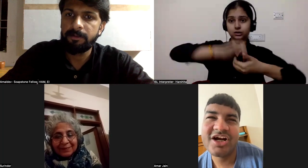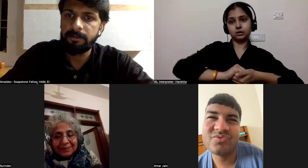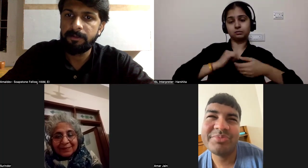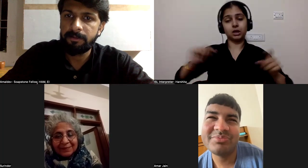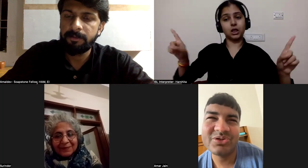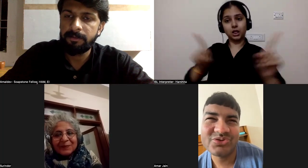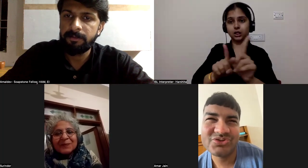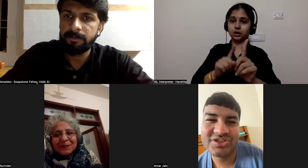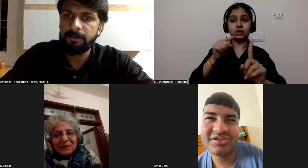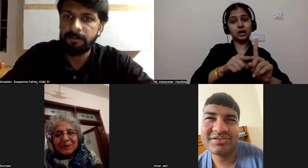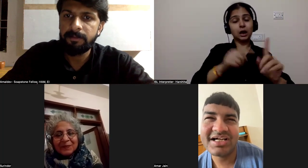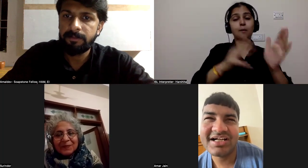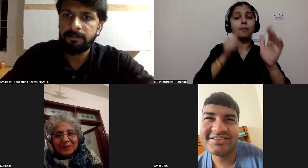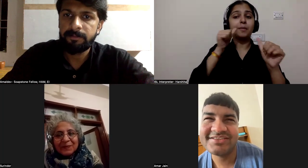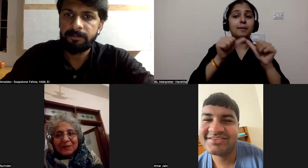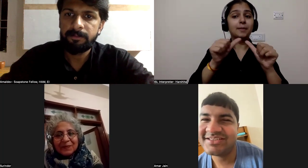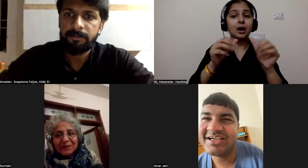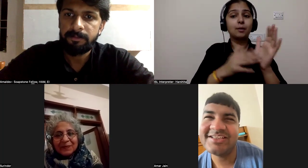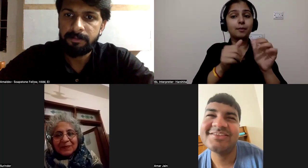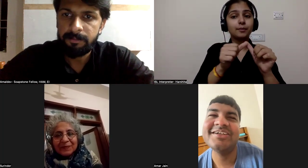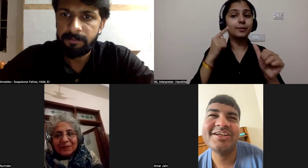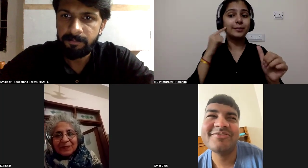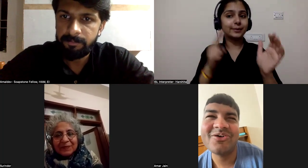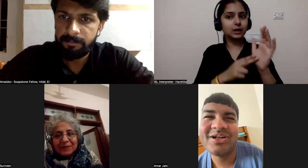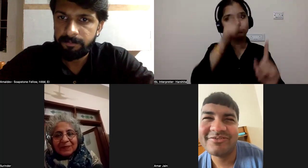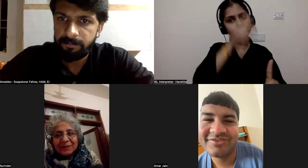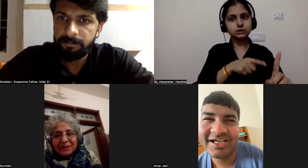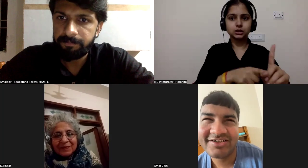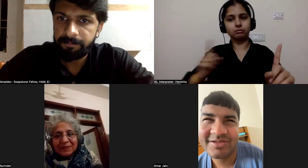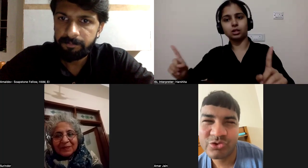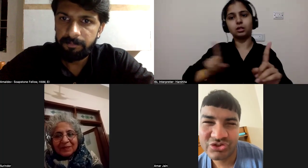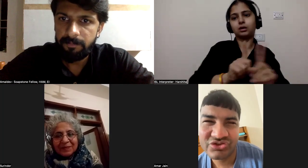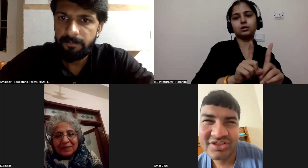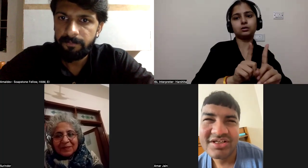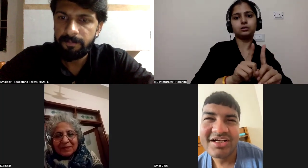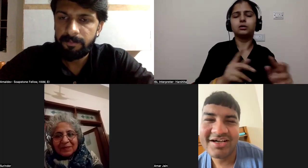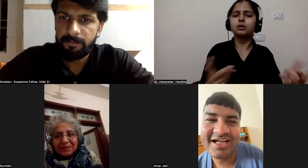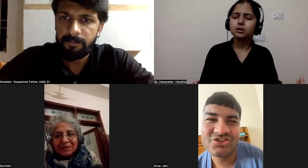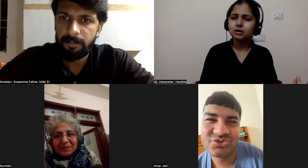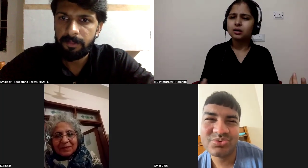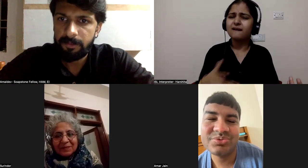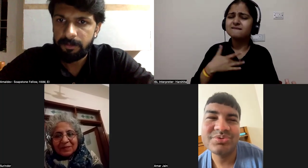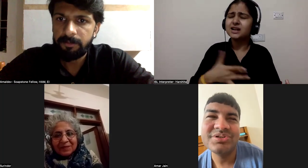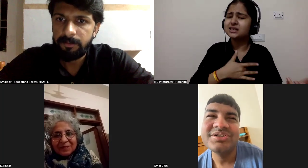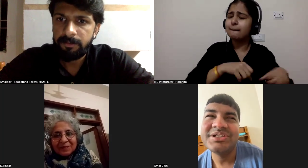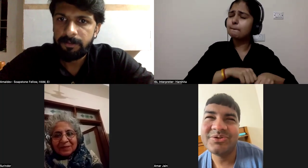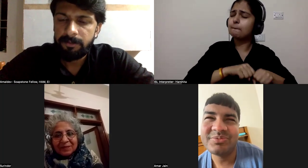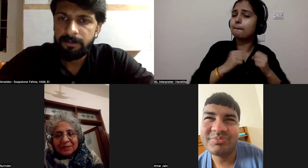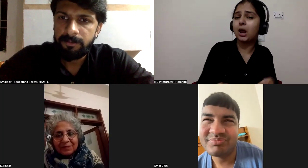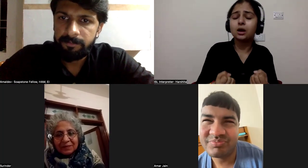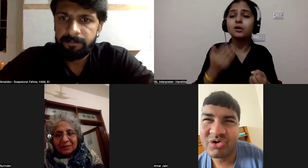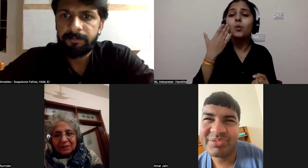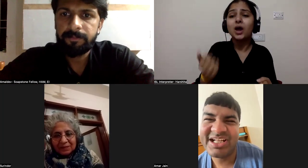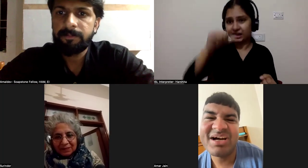emotionally heartwarming because, as at least in India, we all have great emotions attached to, you